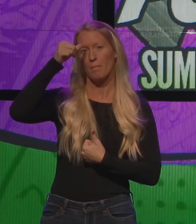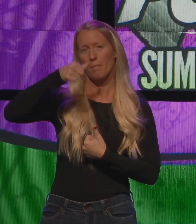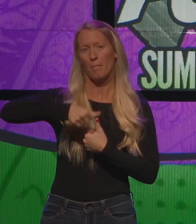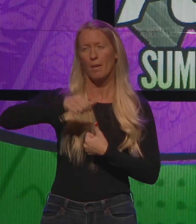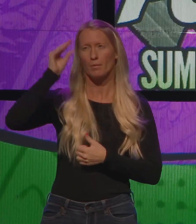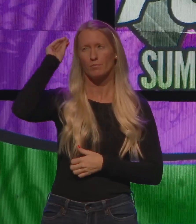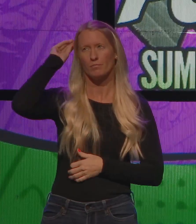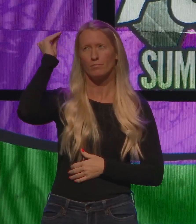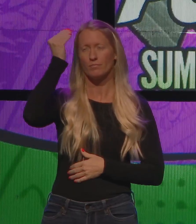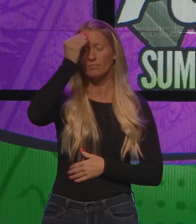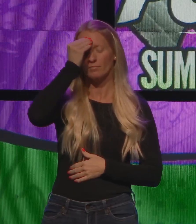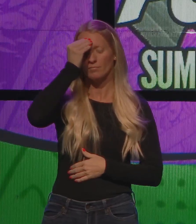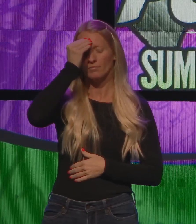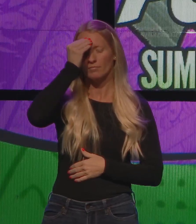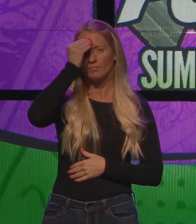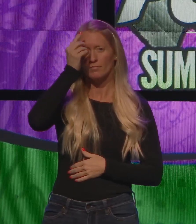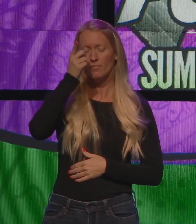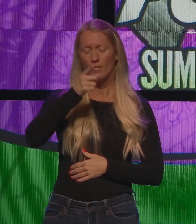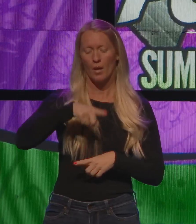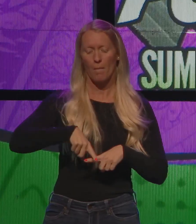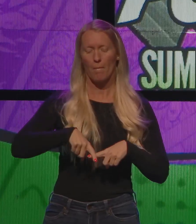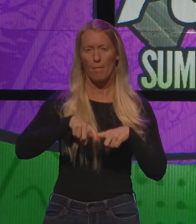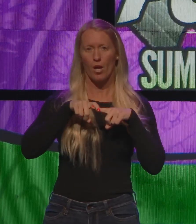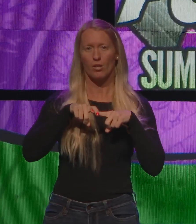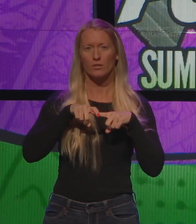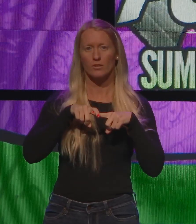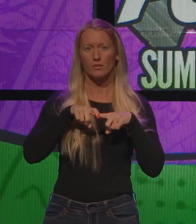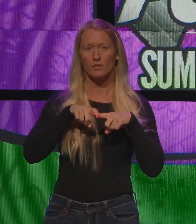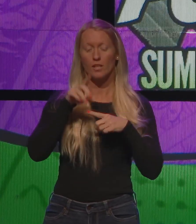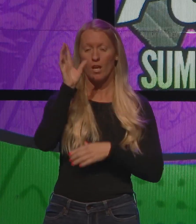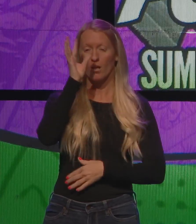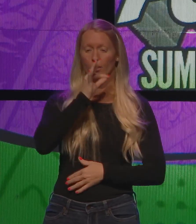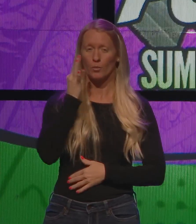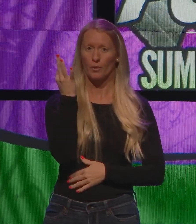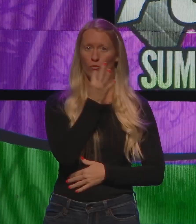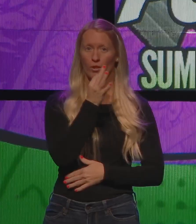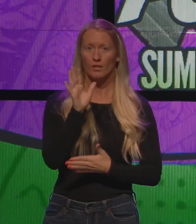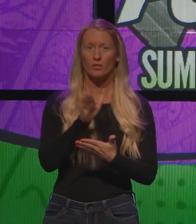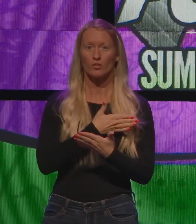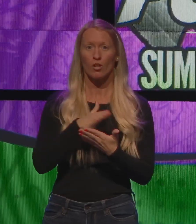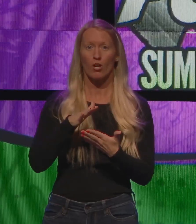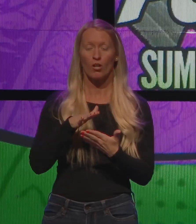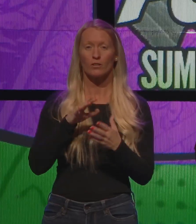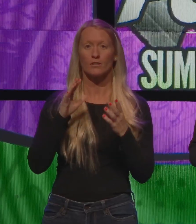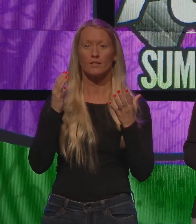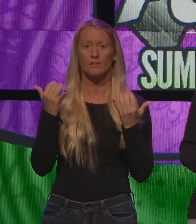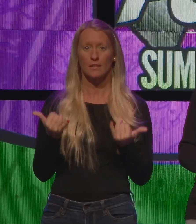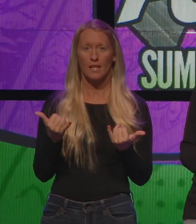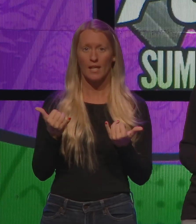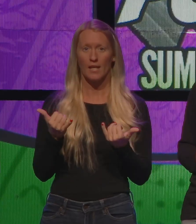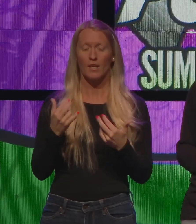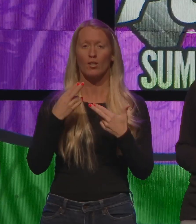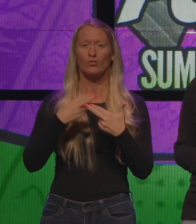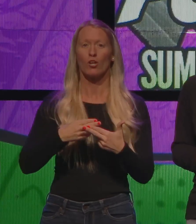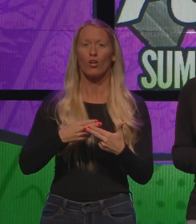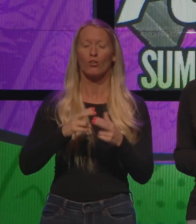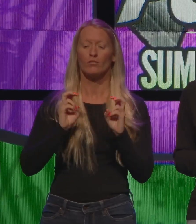to pause. Our communion song today is a song called I Am